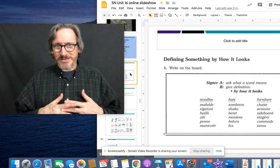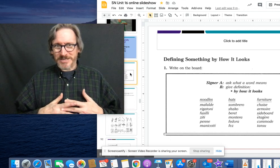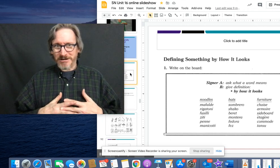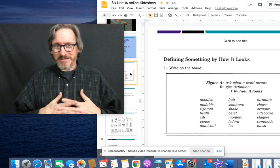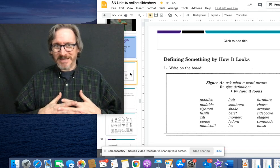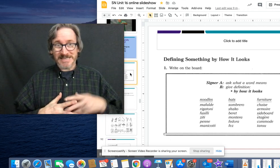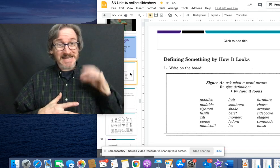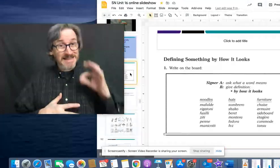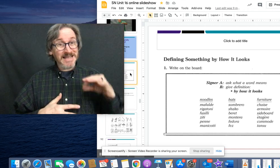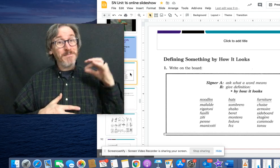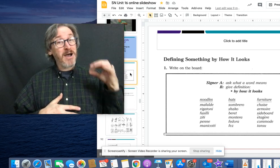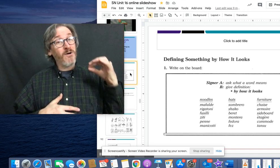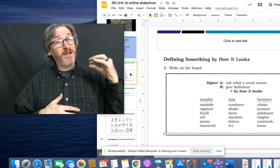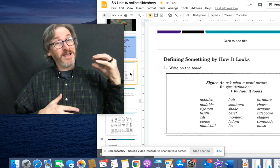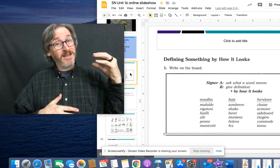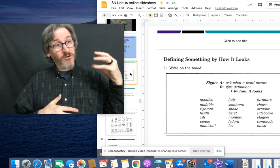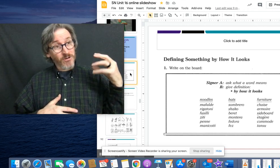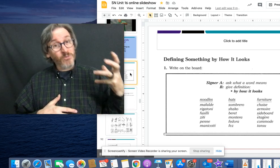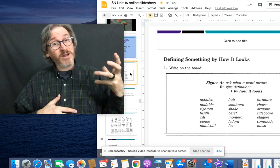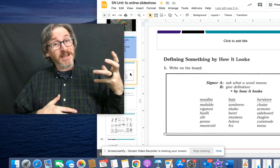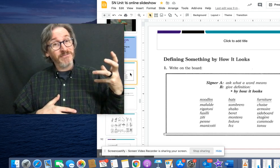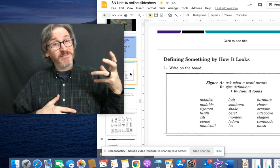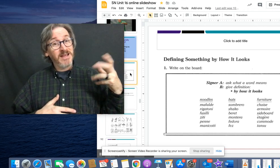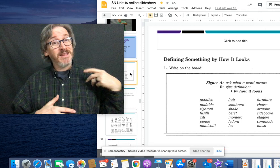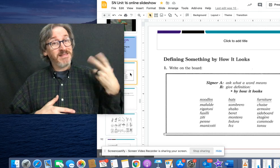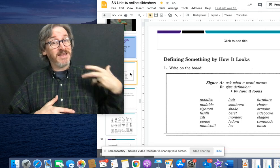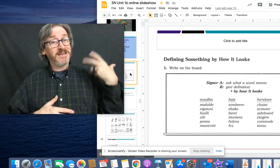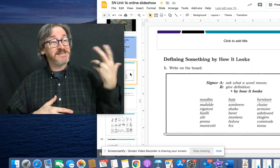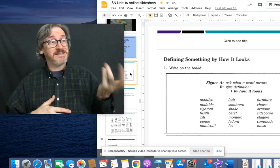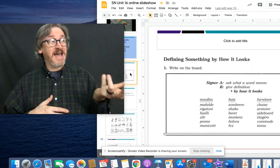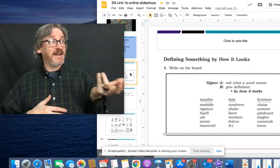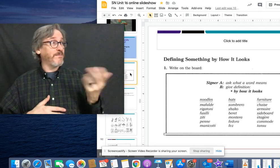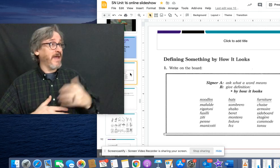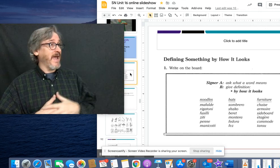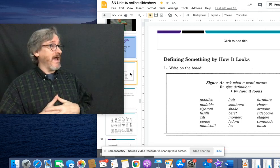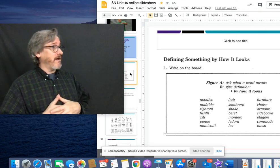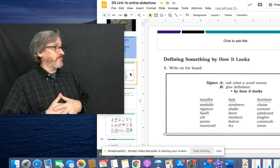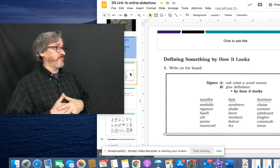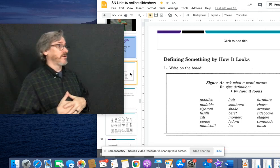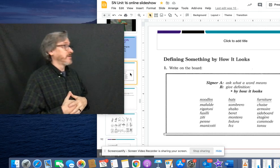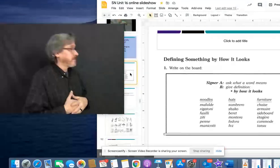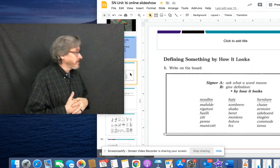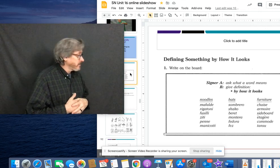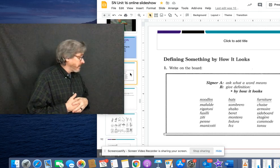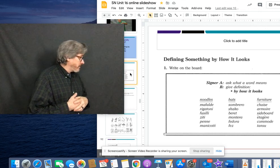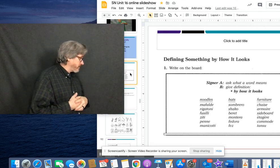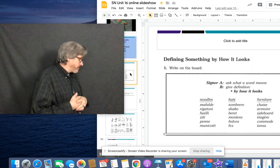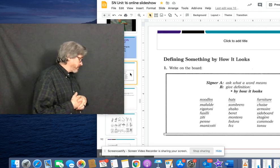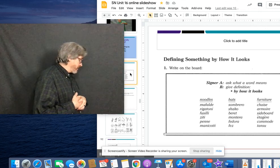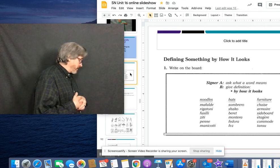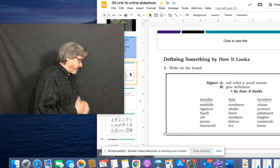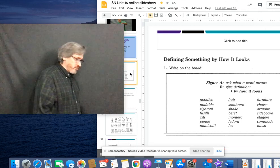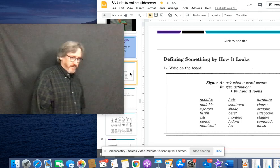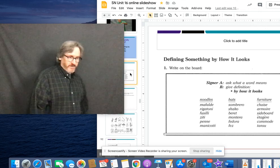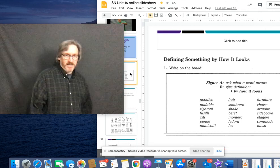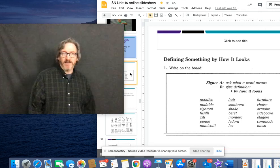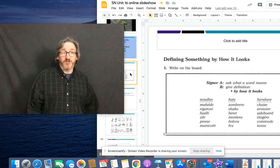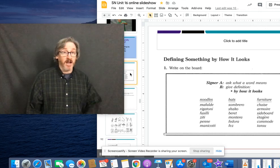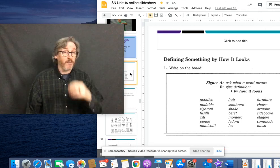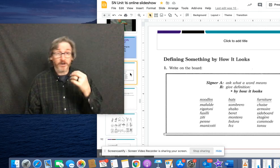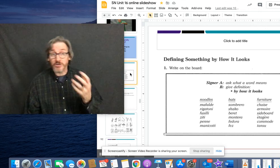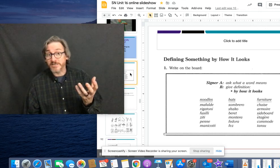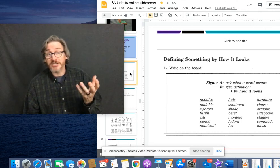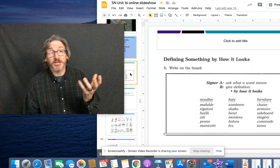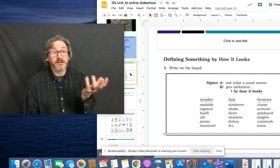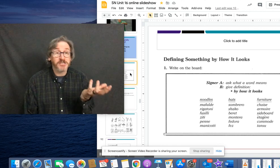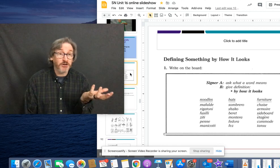pretty esoteric things. Think about in your own life things that may have. Trying to even think,